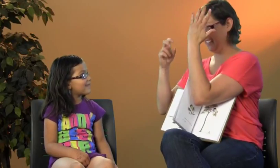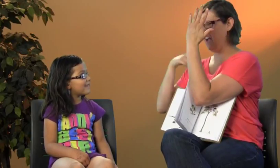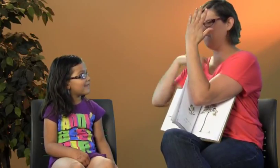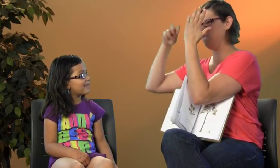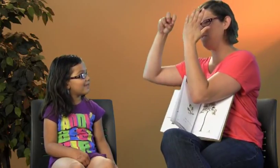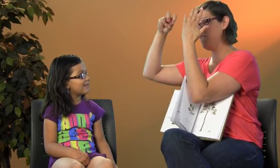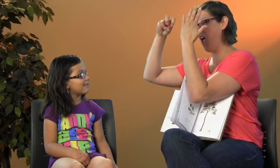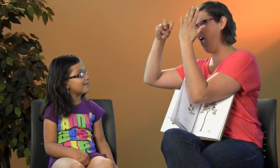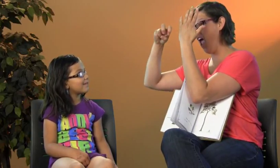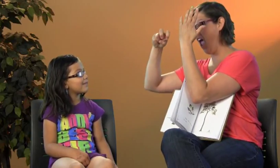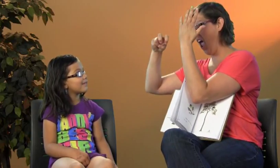the tree.